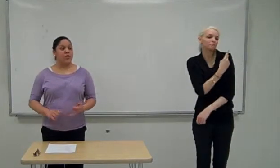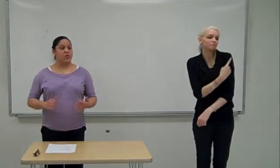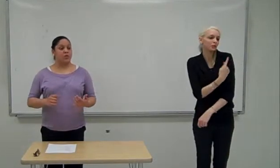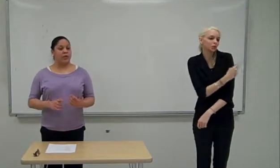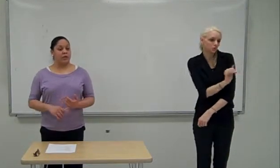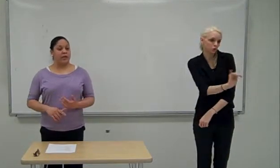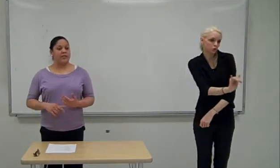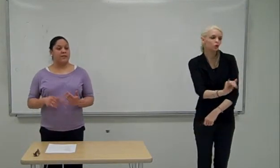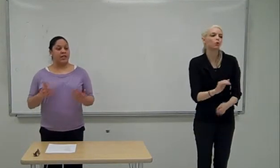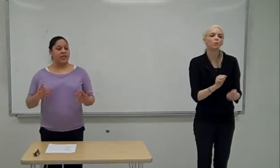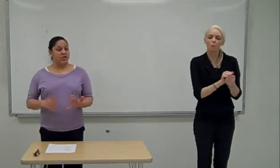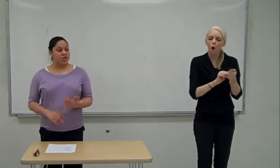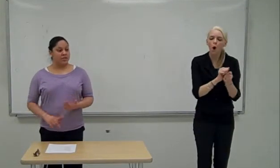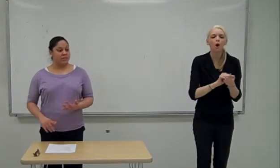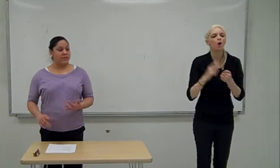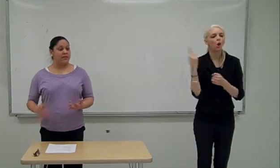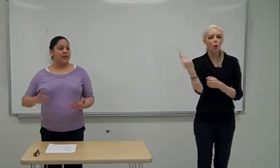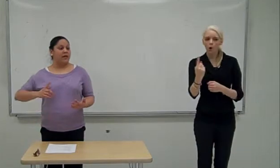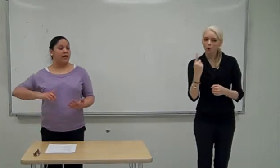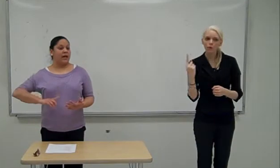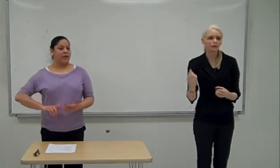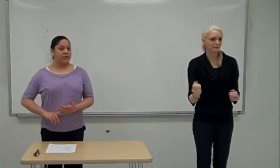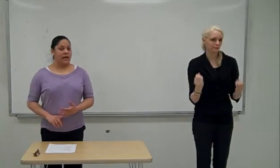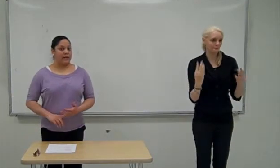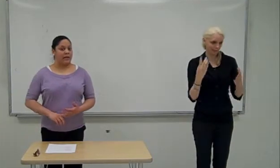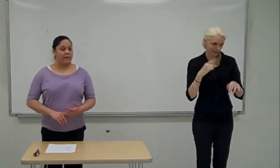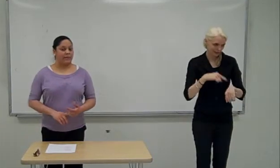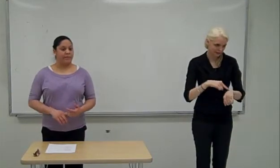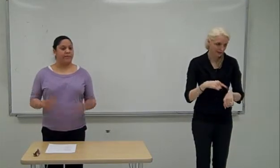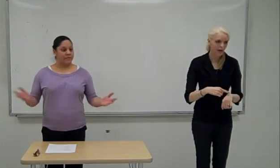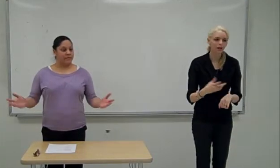well to avoid spreading germs and